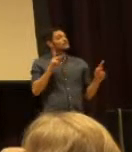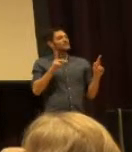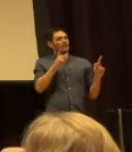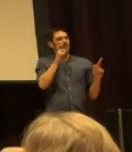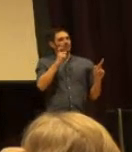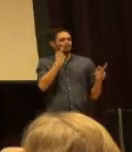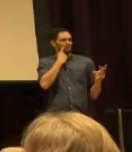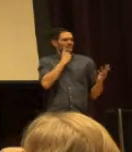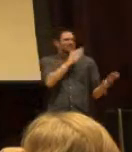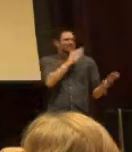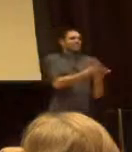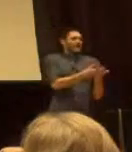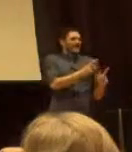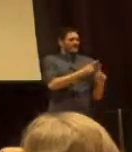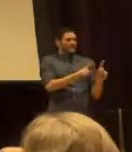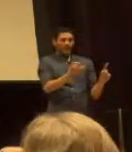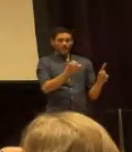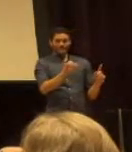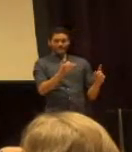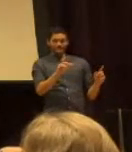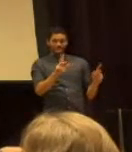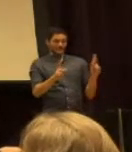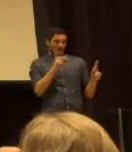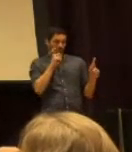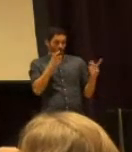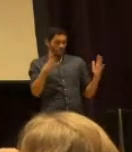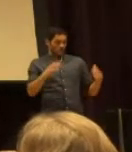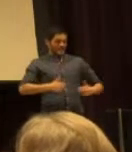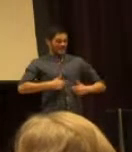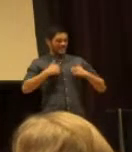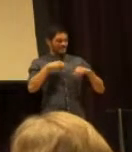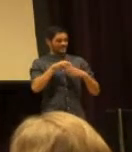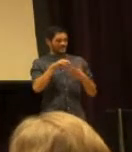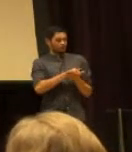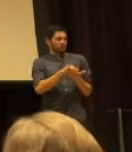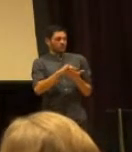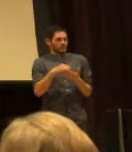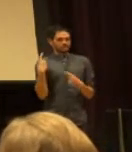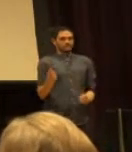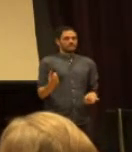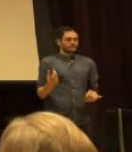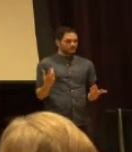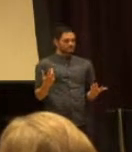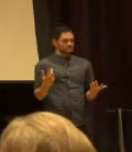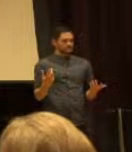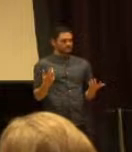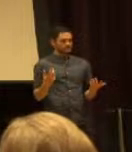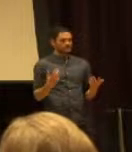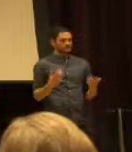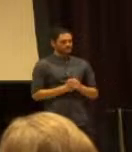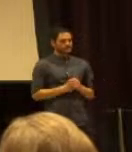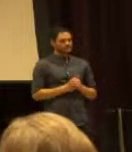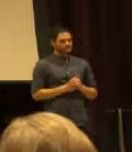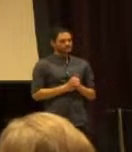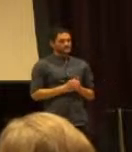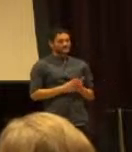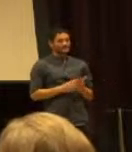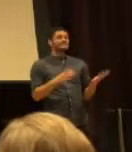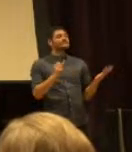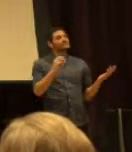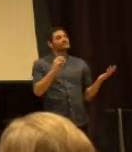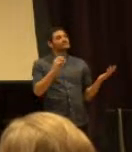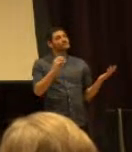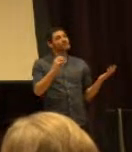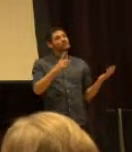here, but for New Yorkers, queer and trans New Yorkers who have been calling New York home historically. And so I see it